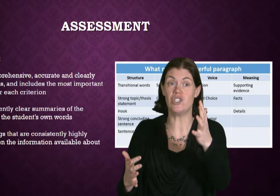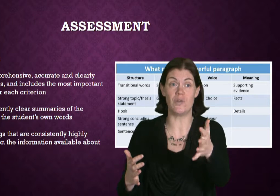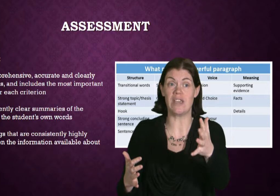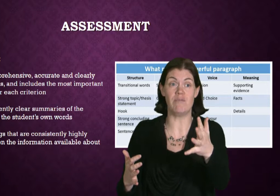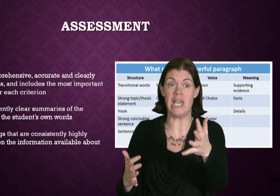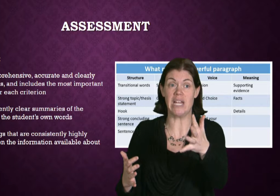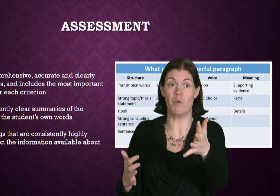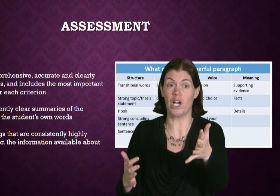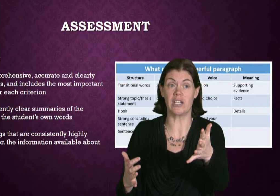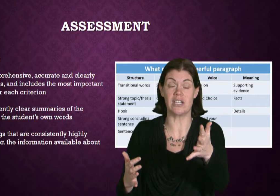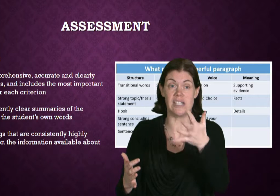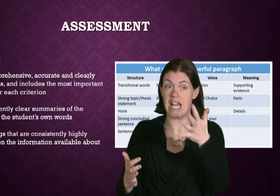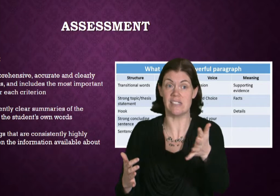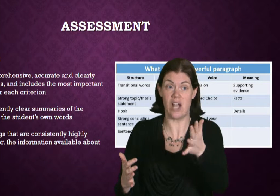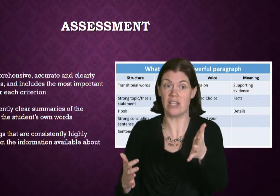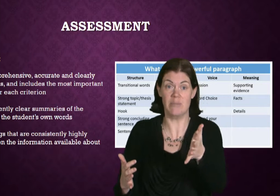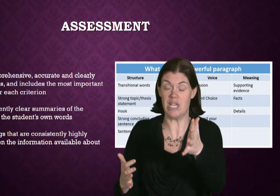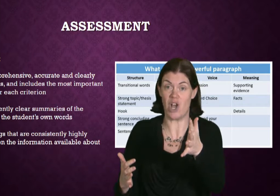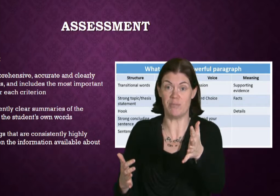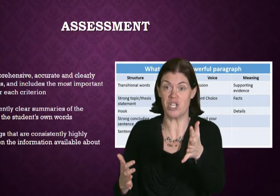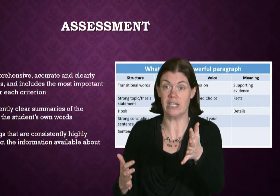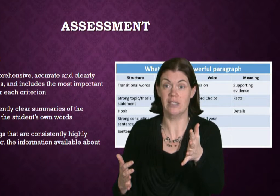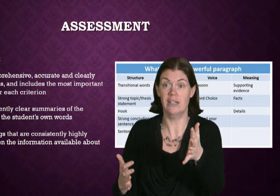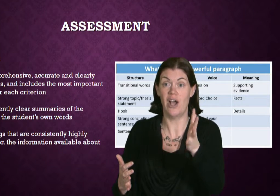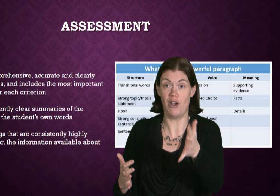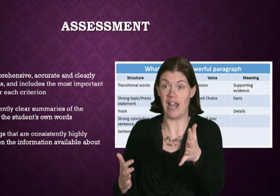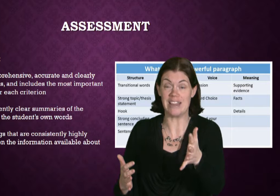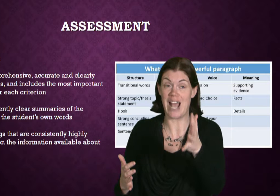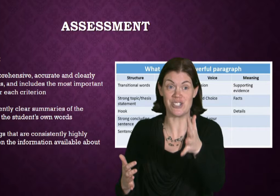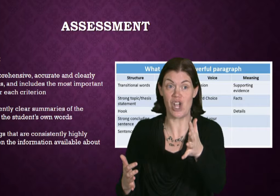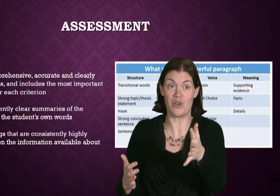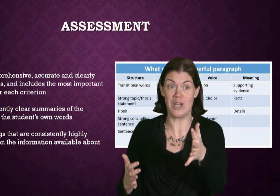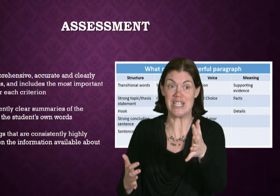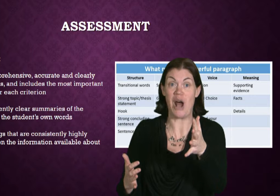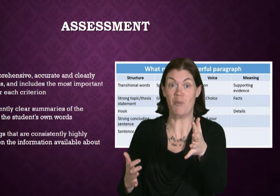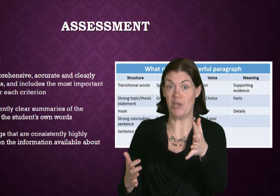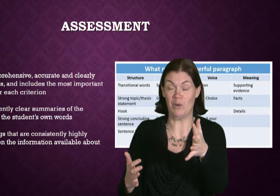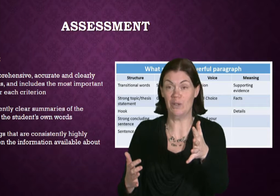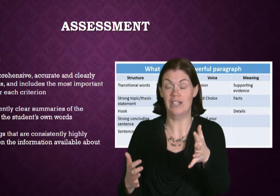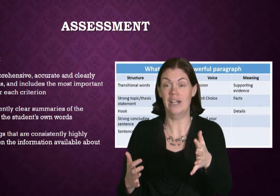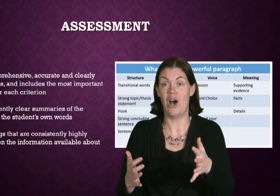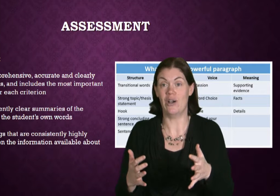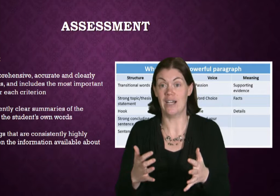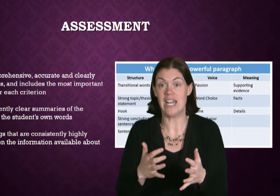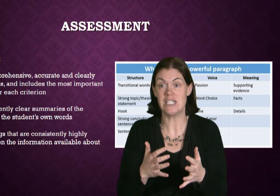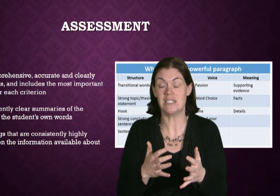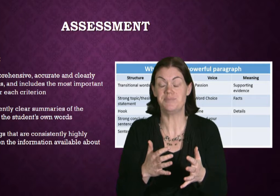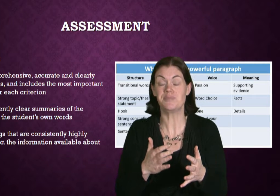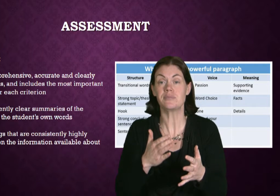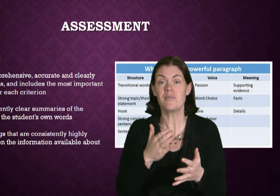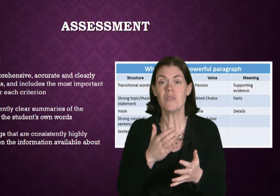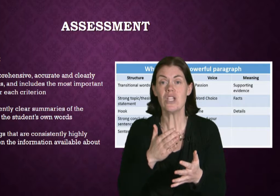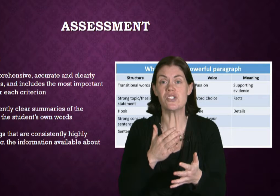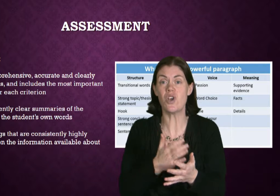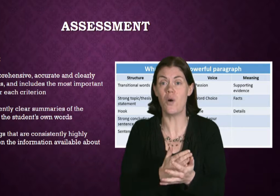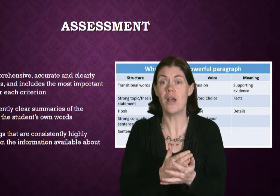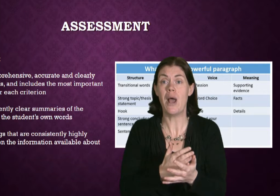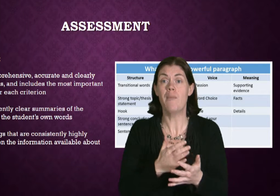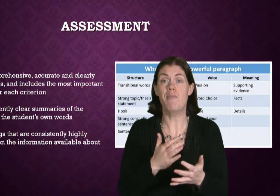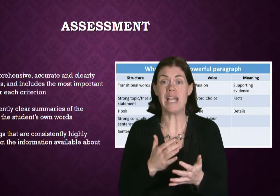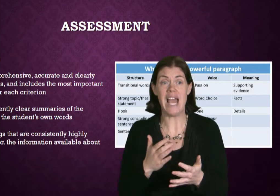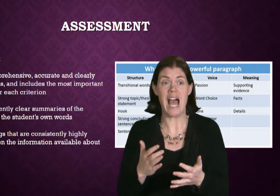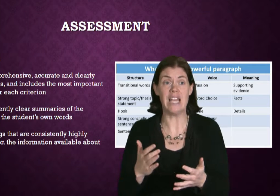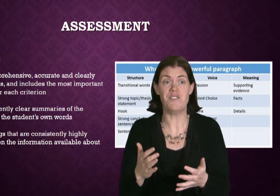tell me, don't give me any work, because that's not going to be an option. All right. That's not going to help you. All right.